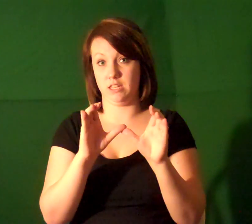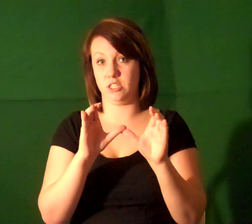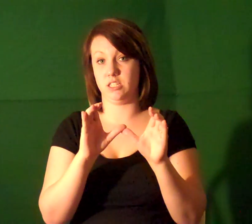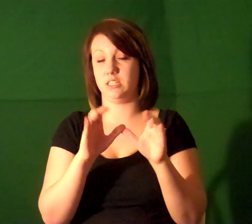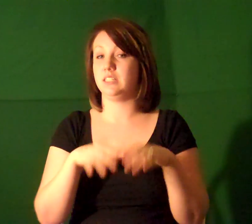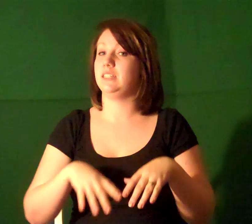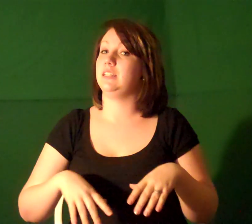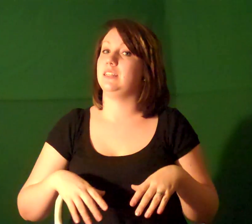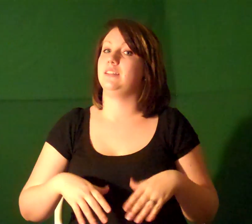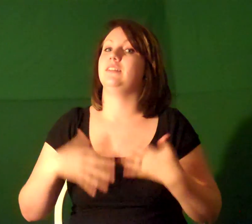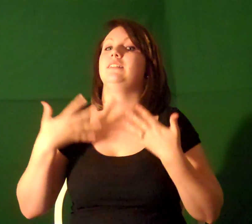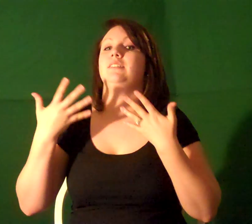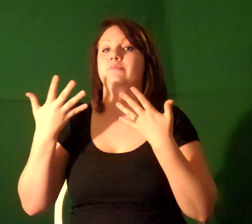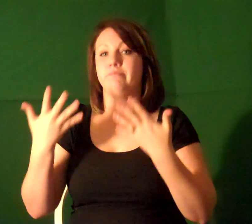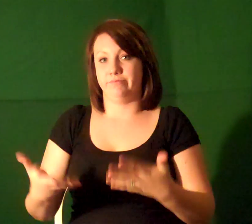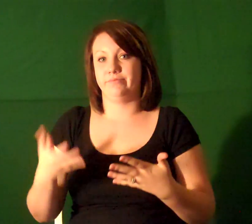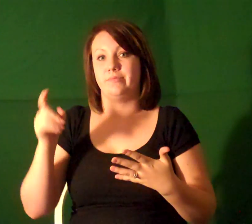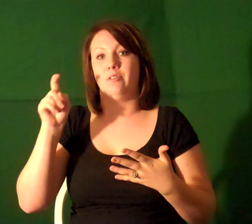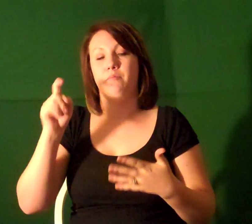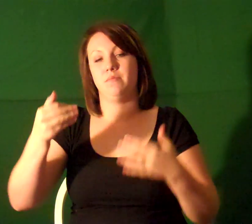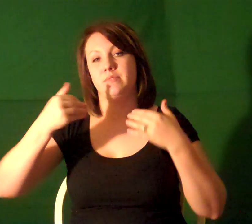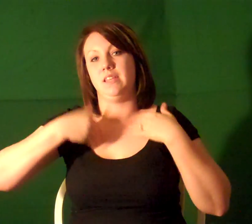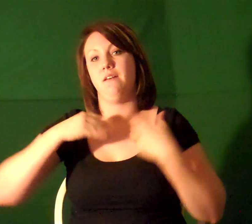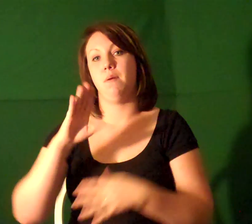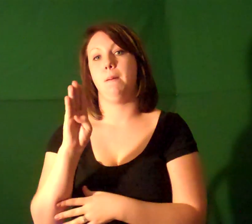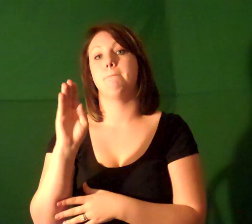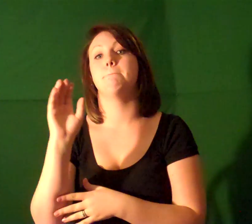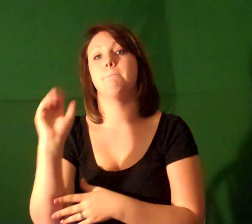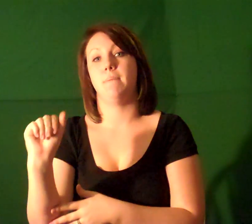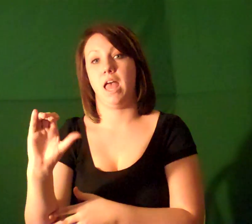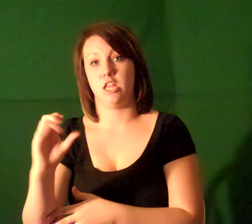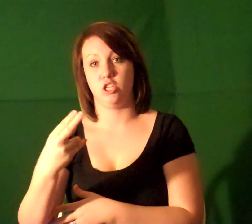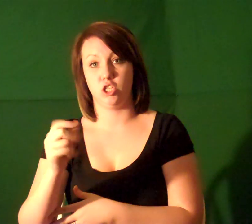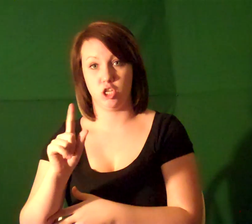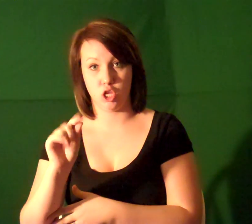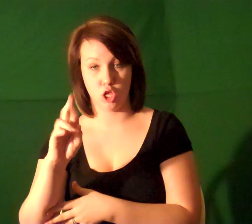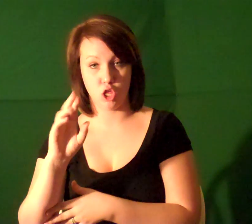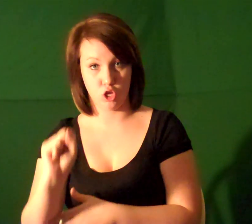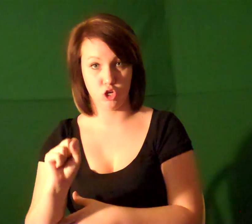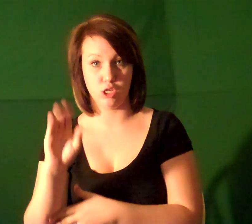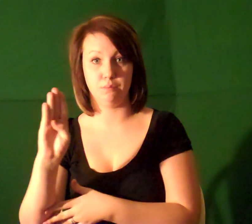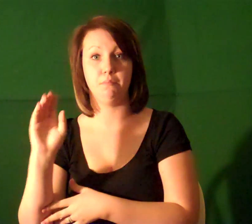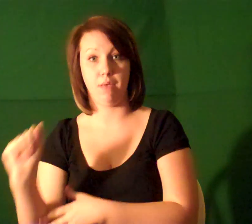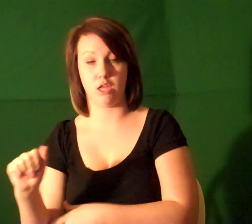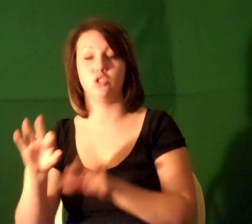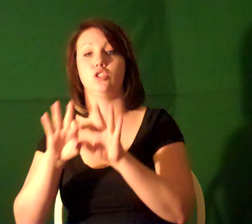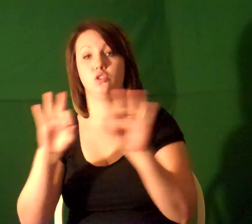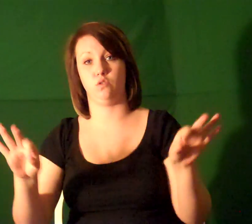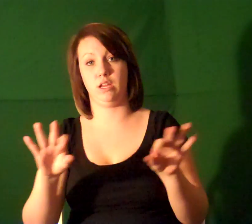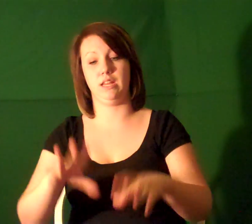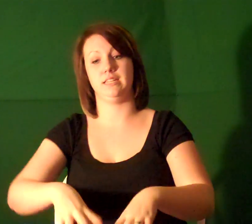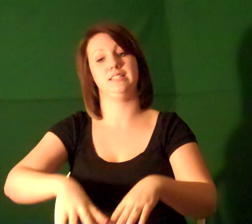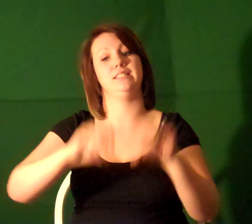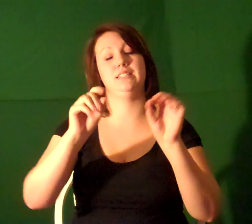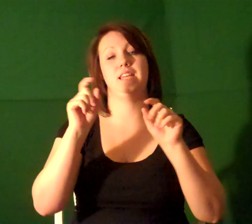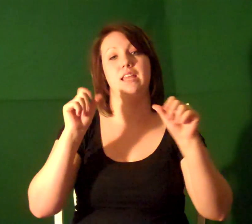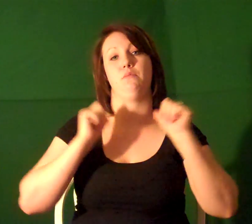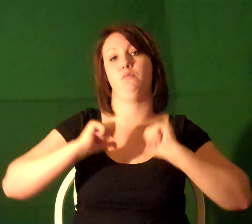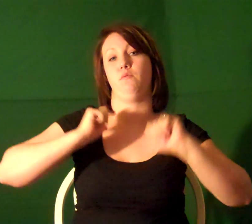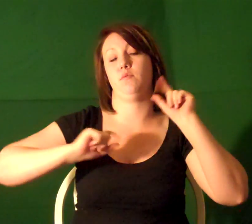will then have to have a bachelor's degree to be able to take the performance test. Now, your degree does not have to be in sign